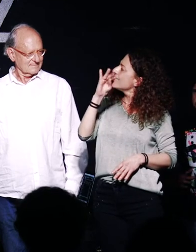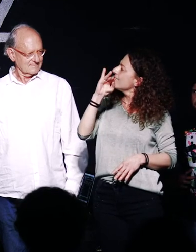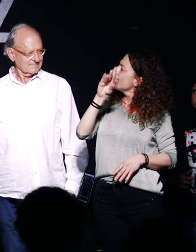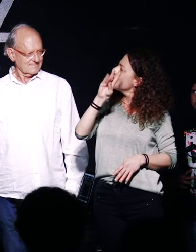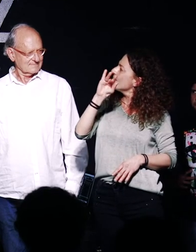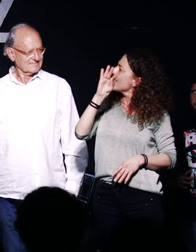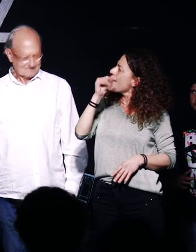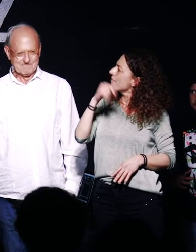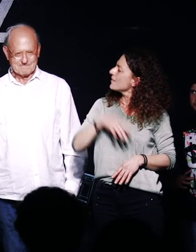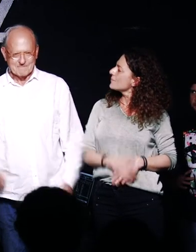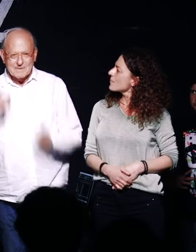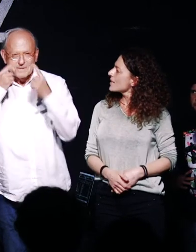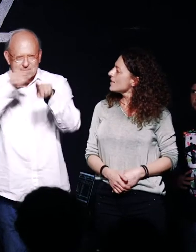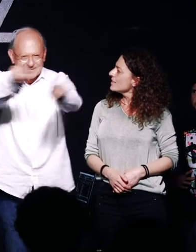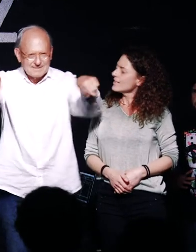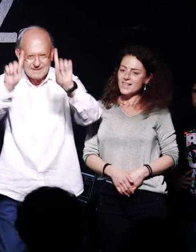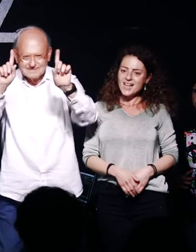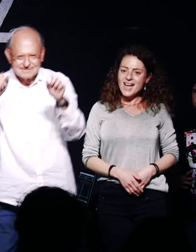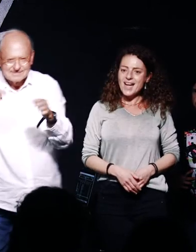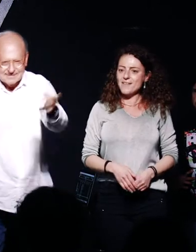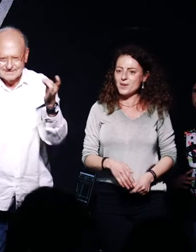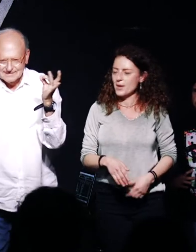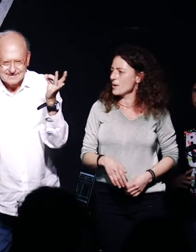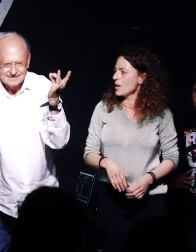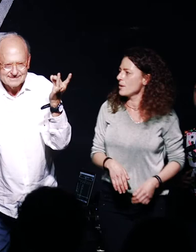That'd be awesome Thanks Thanks for I